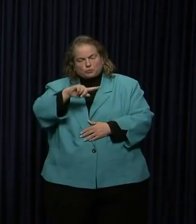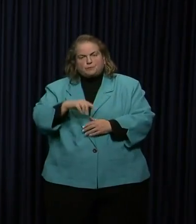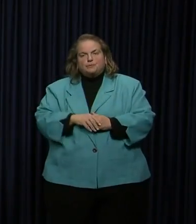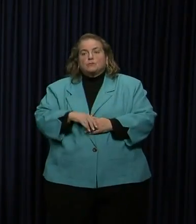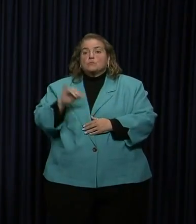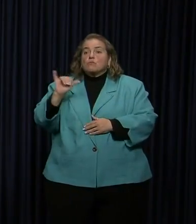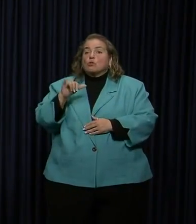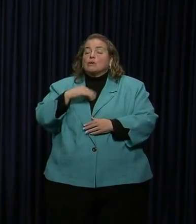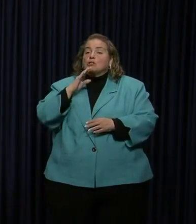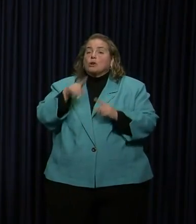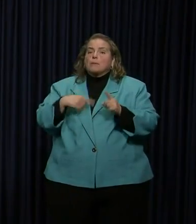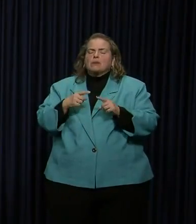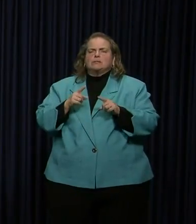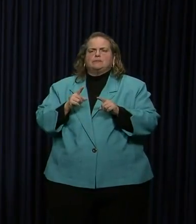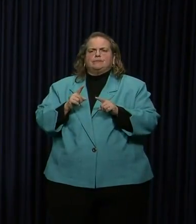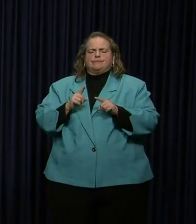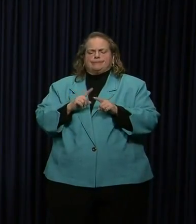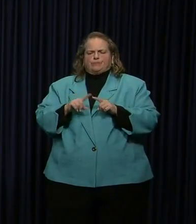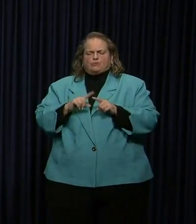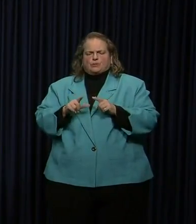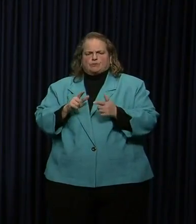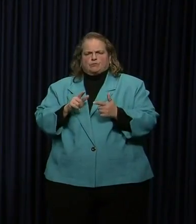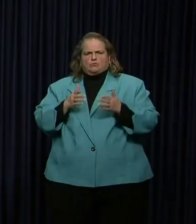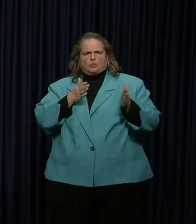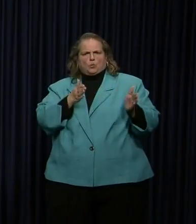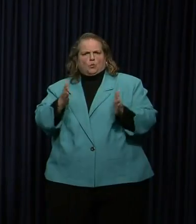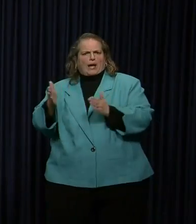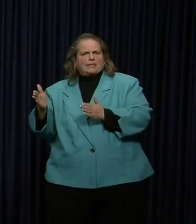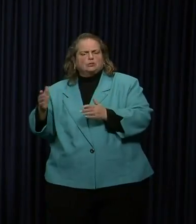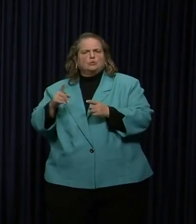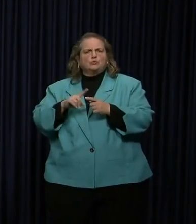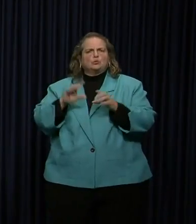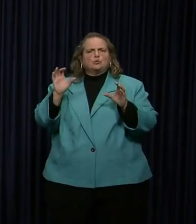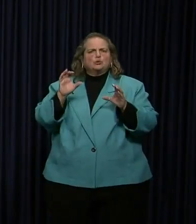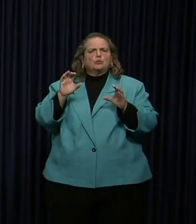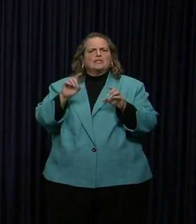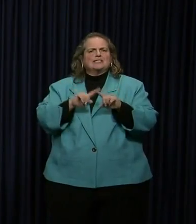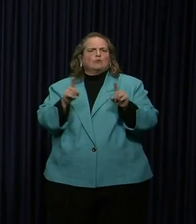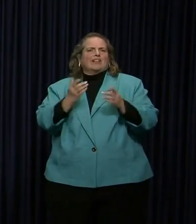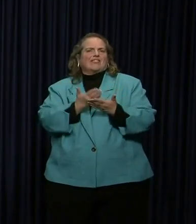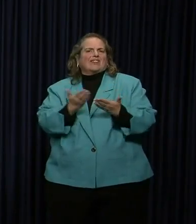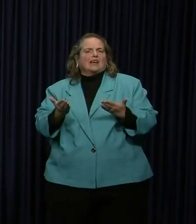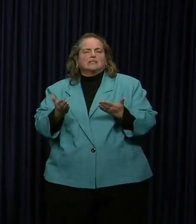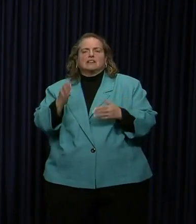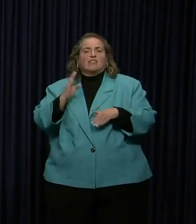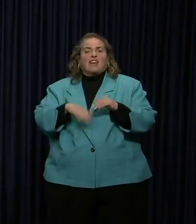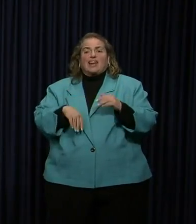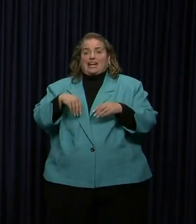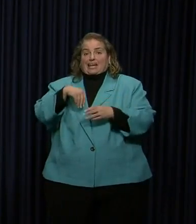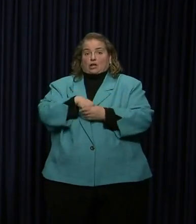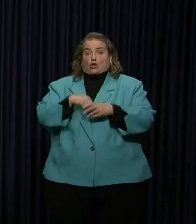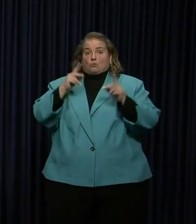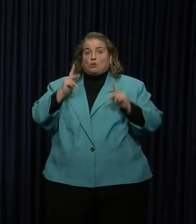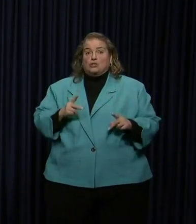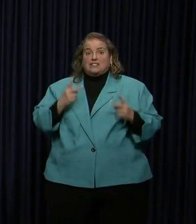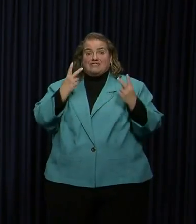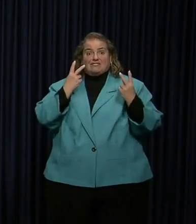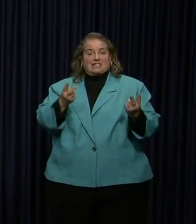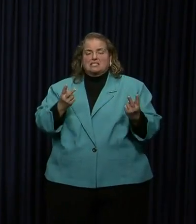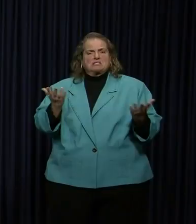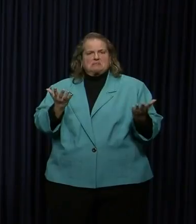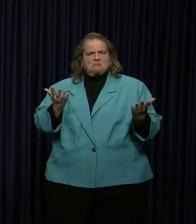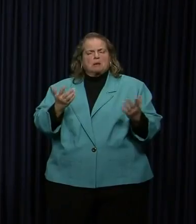talk about alternatives, which are just different ways of doing things other than in-person visits, which you would normally